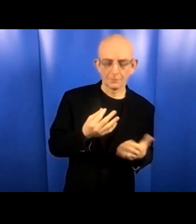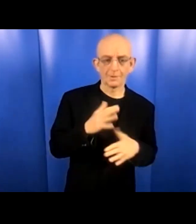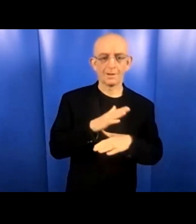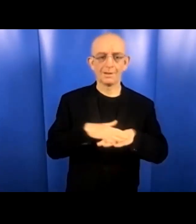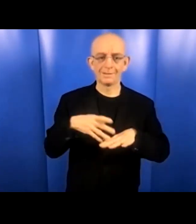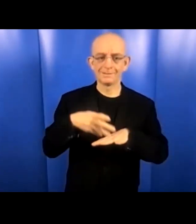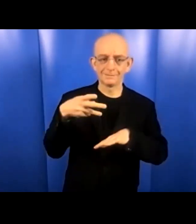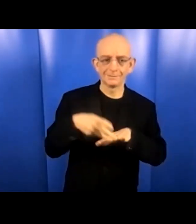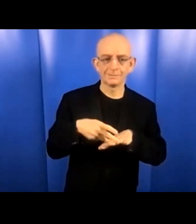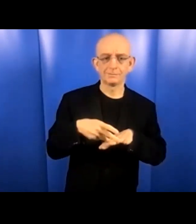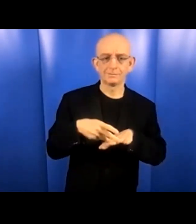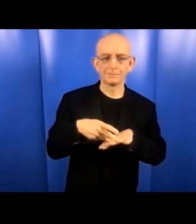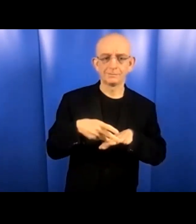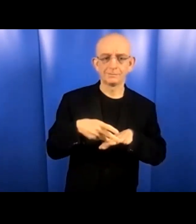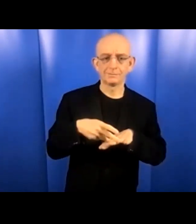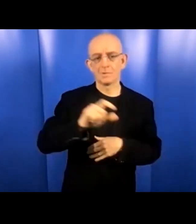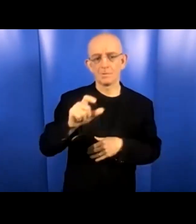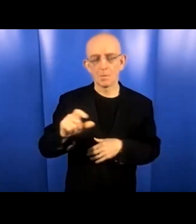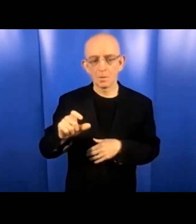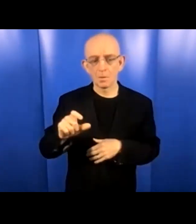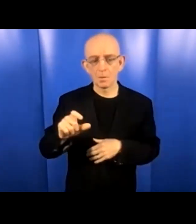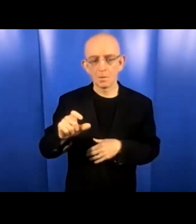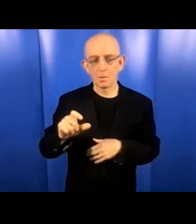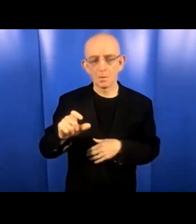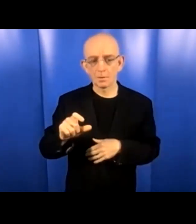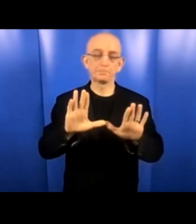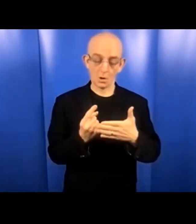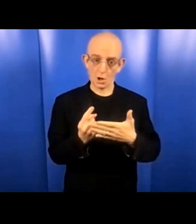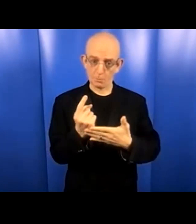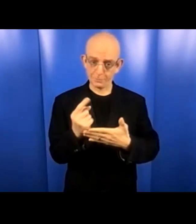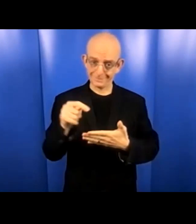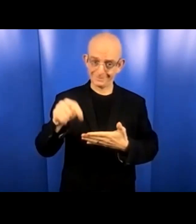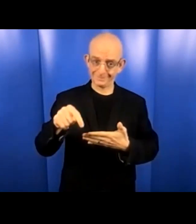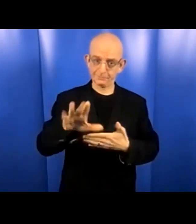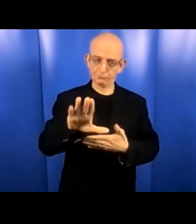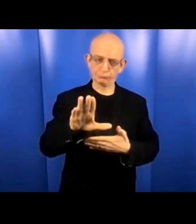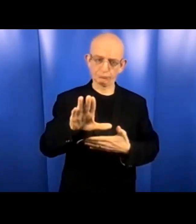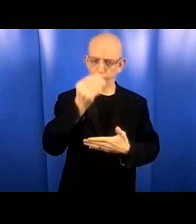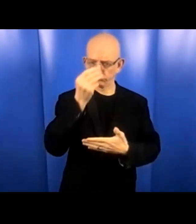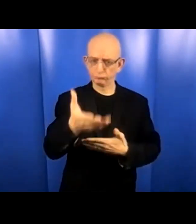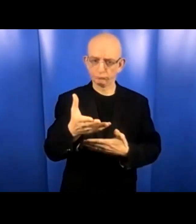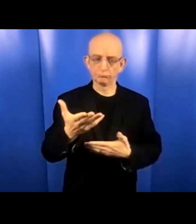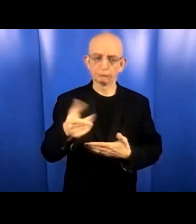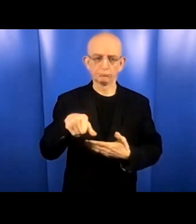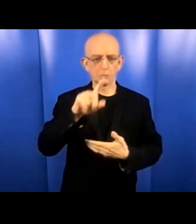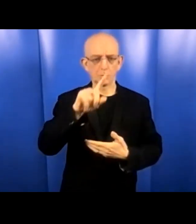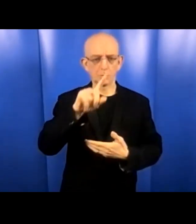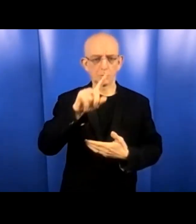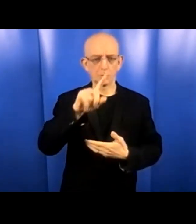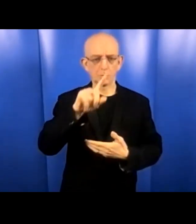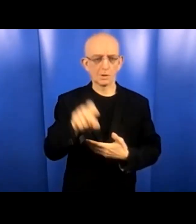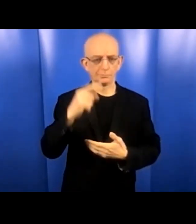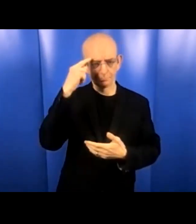I hear this question, my mind went back to when we first started the work in Fiji and in